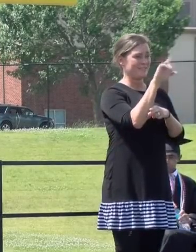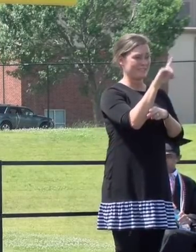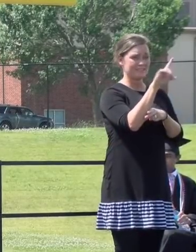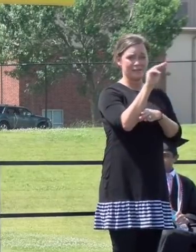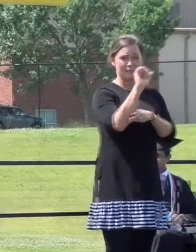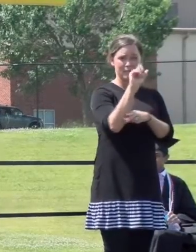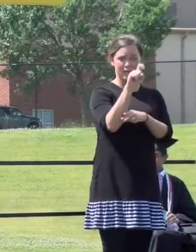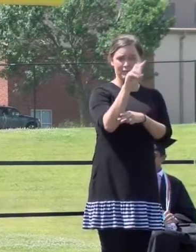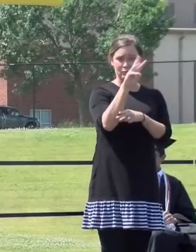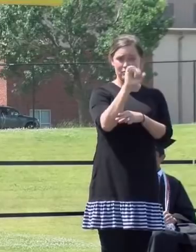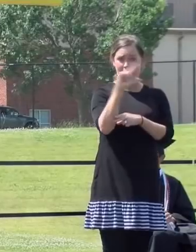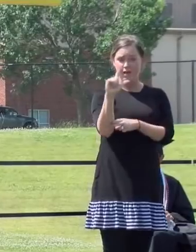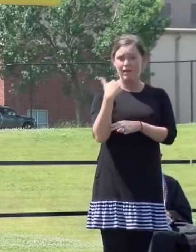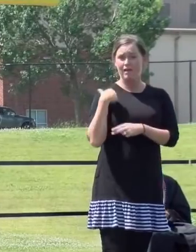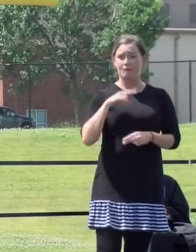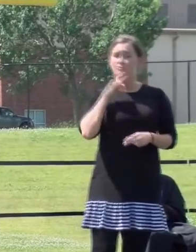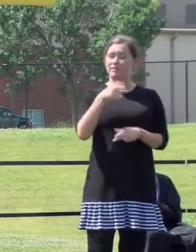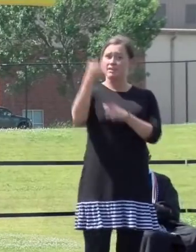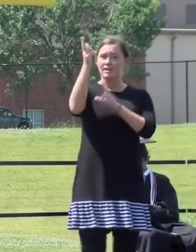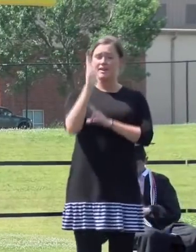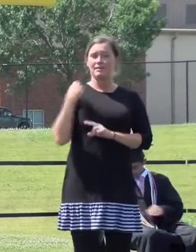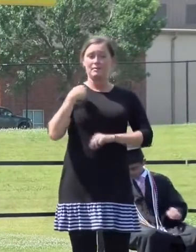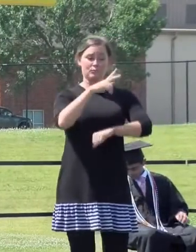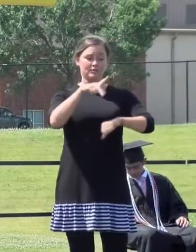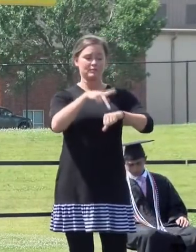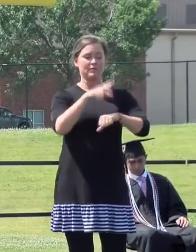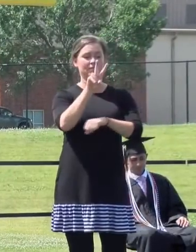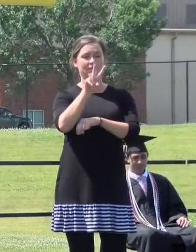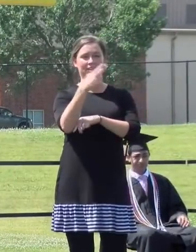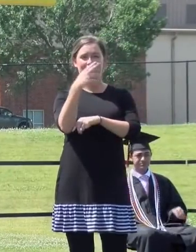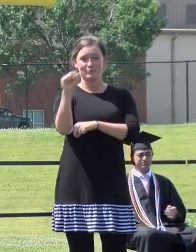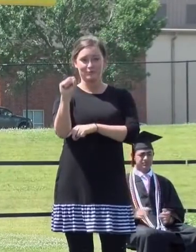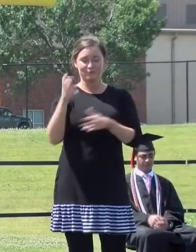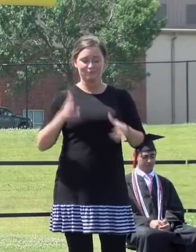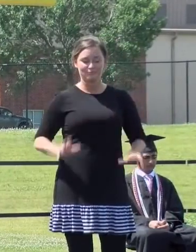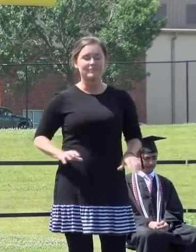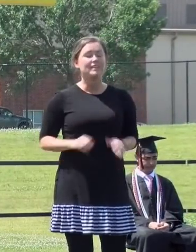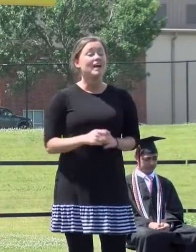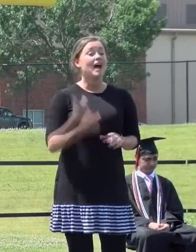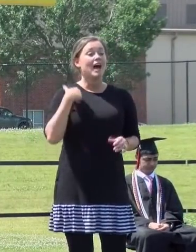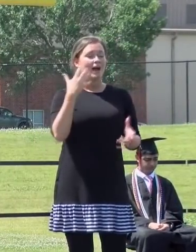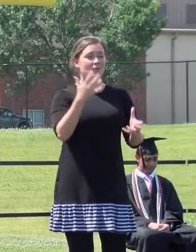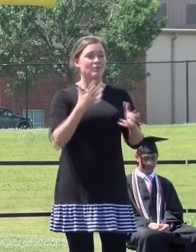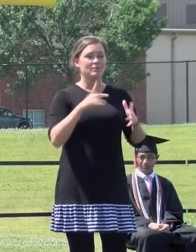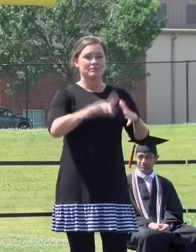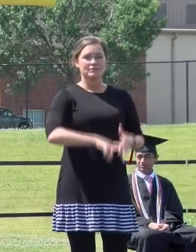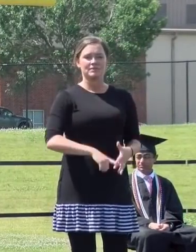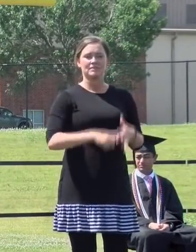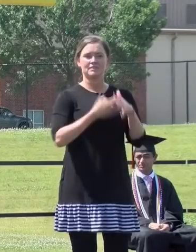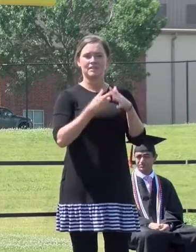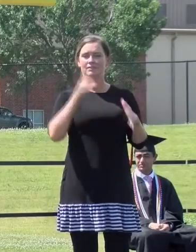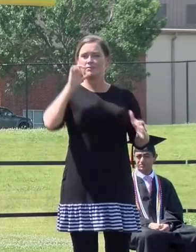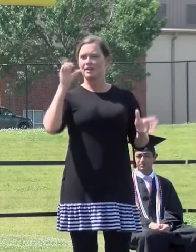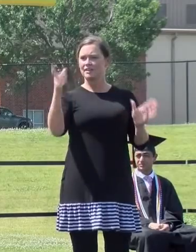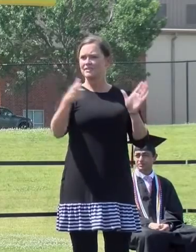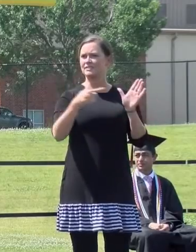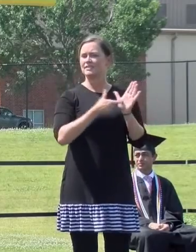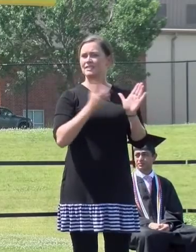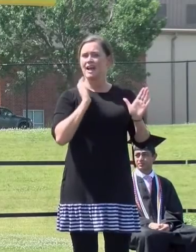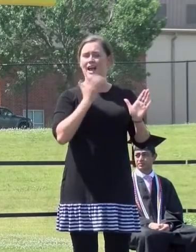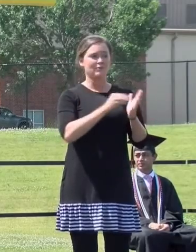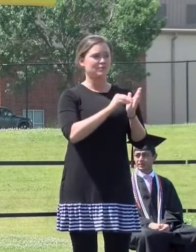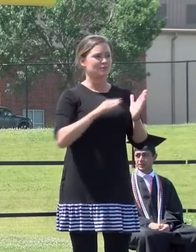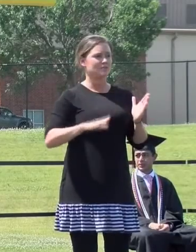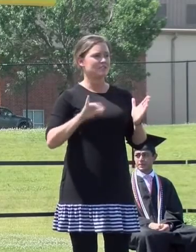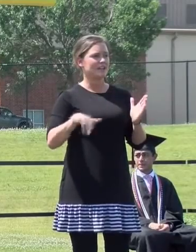have the honor and privilege of serving as principal at Valley High School. I would like to begin by recognizing our students